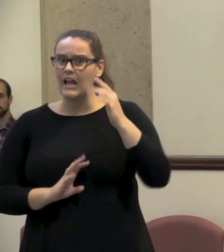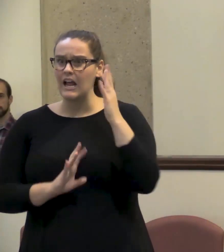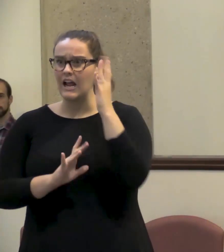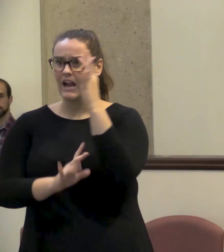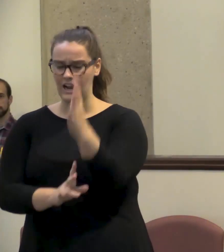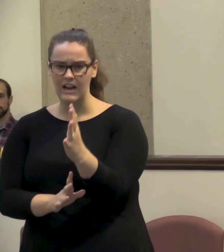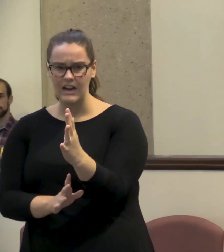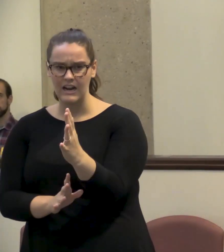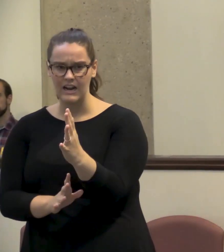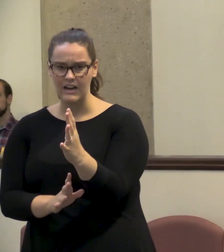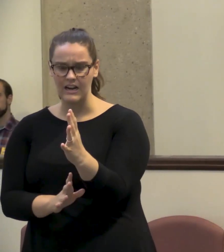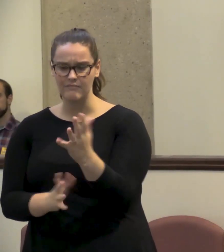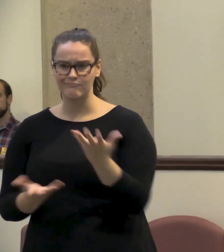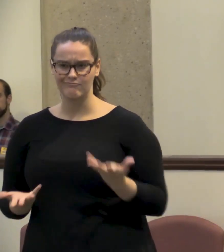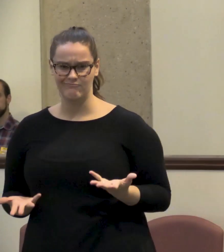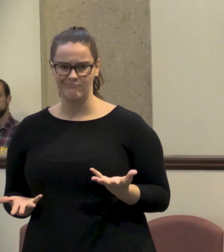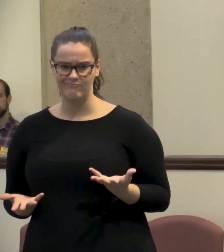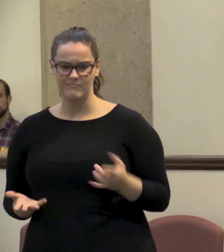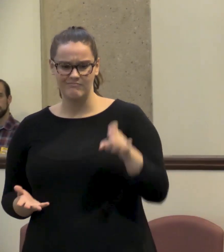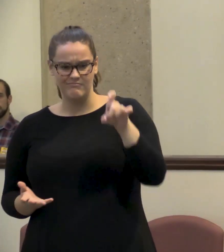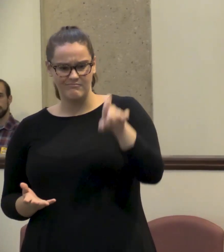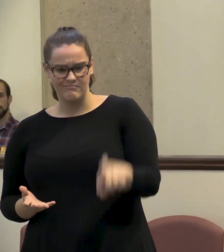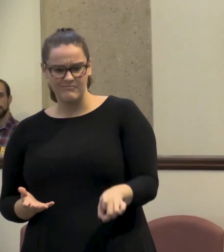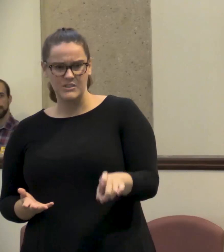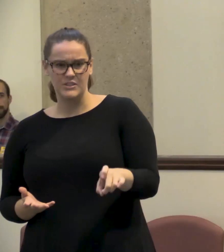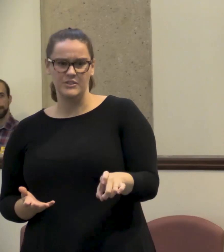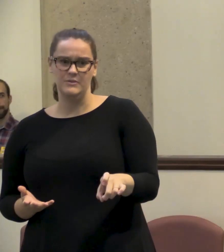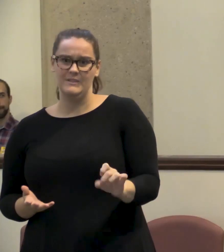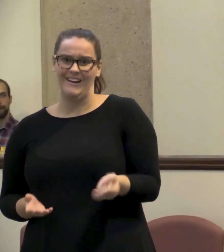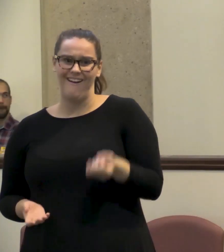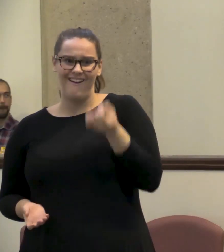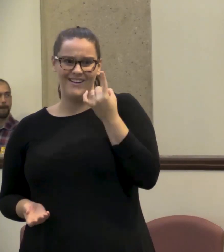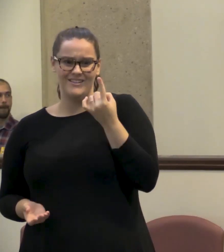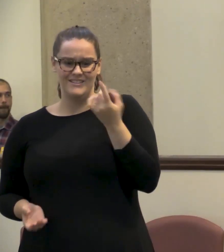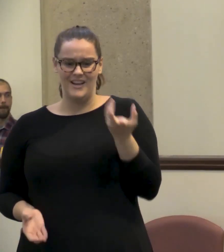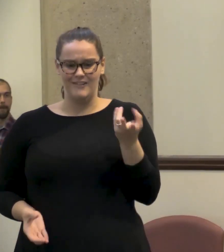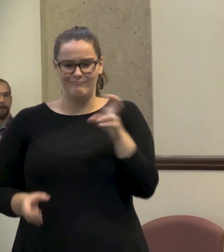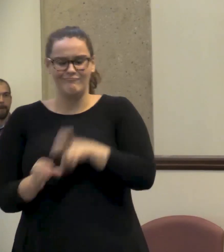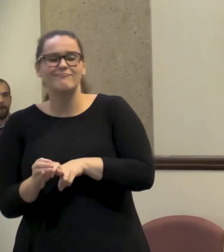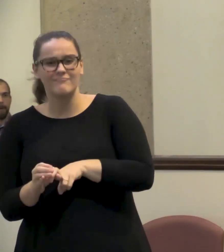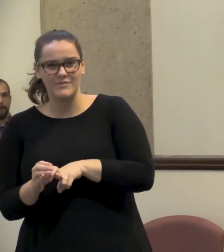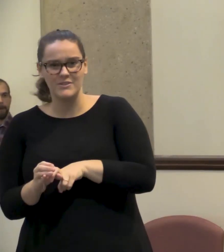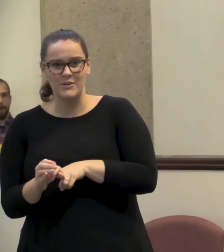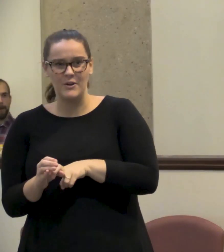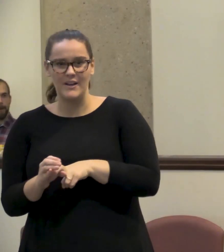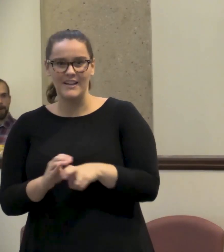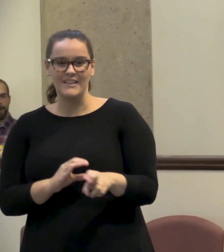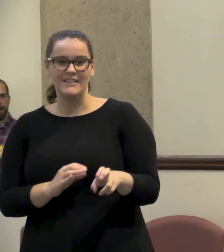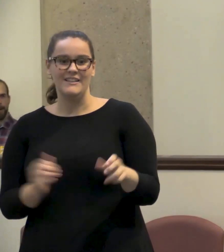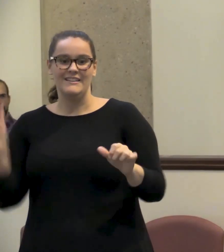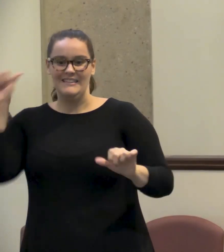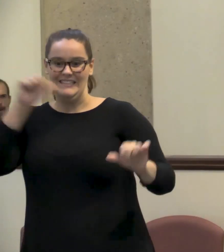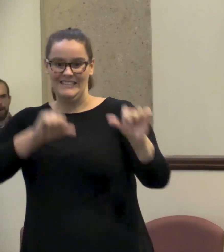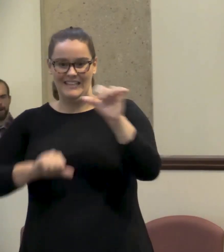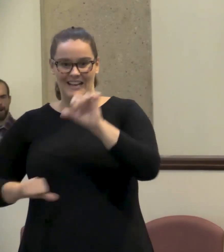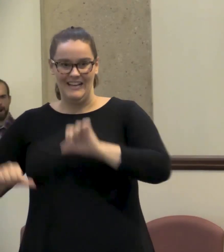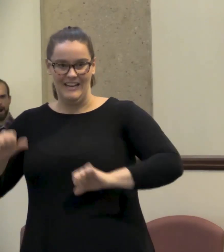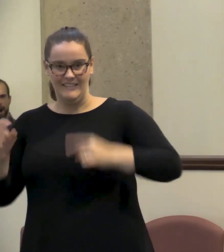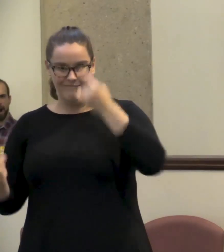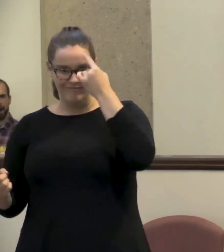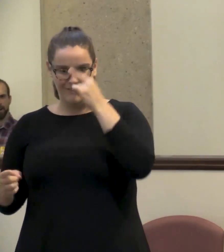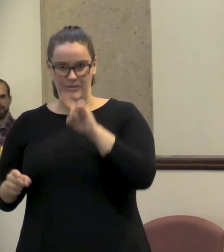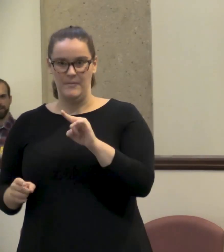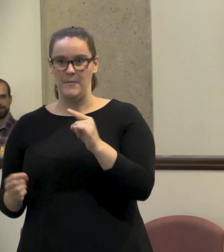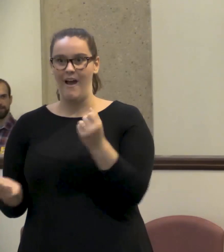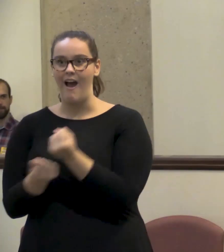about. And you guys have got to get over it and join the international scientific consensus about what's